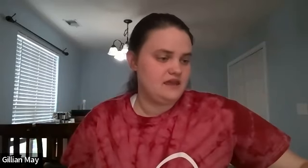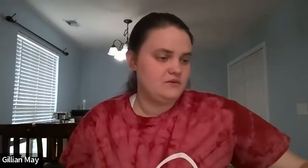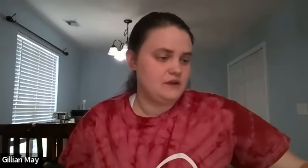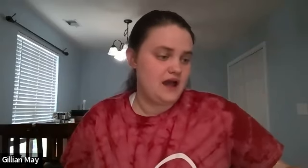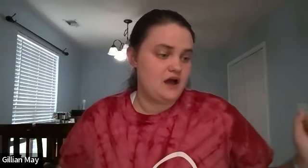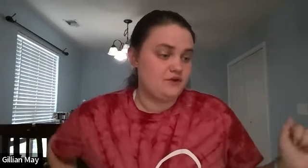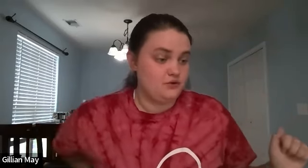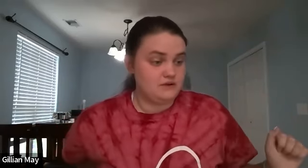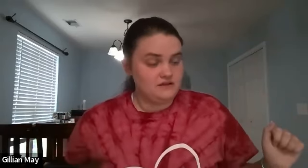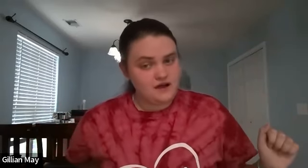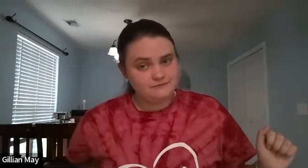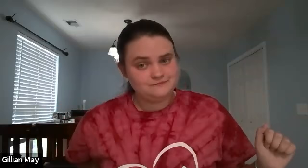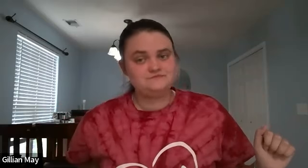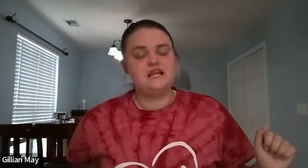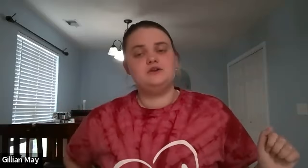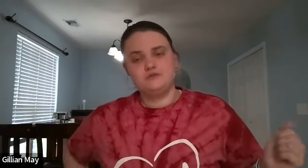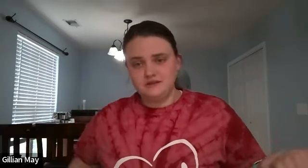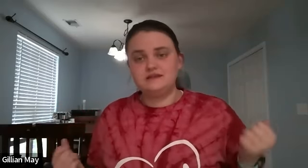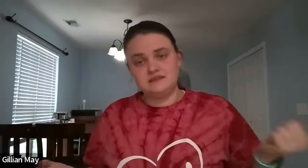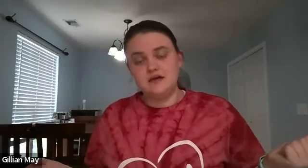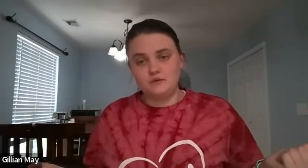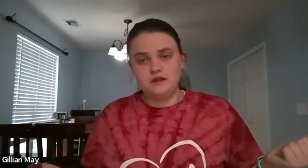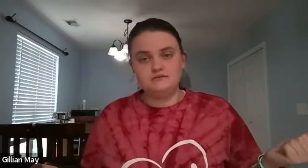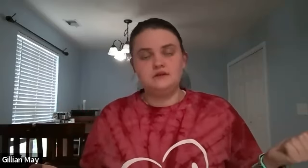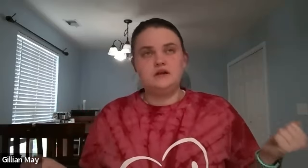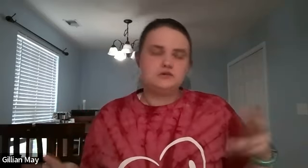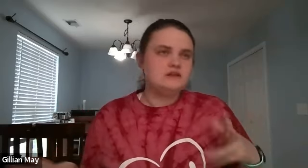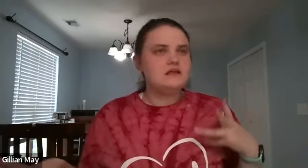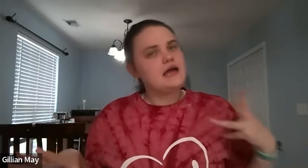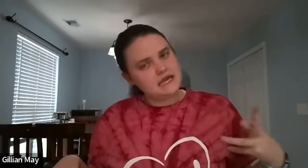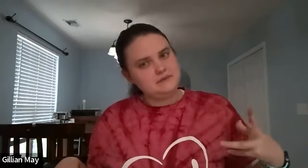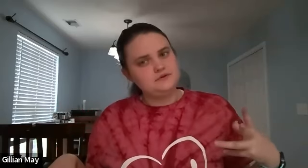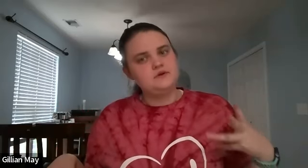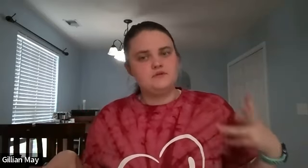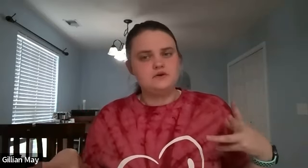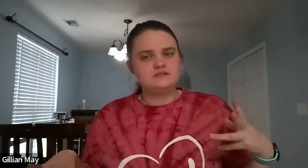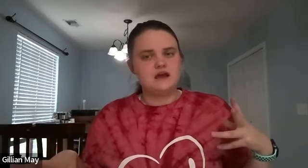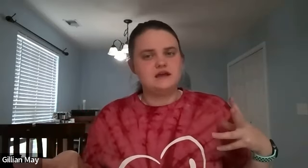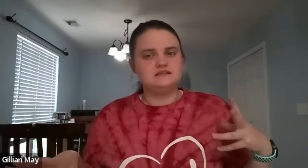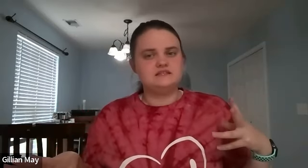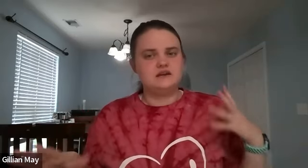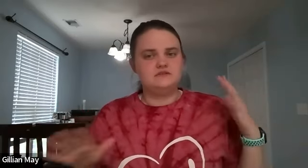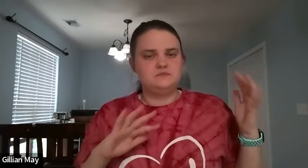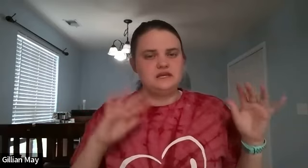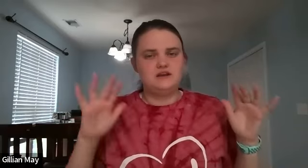Then we have gorilla. And gorilla is another one. Gorilla, ape, those kinds, kind of depending on